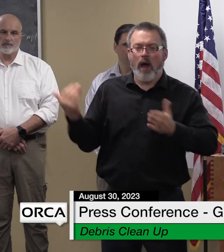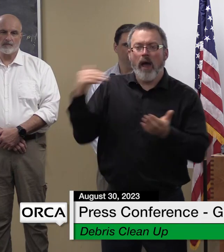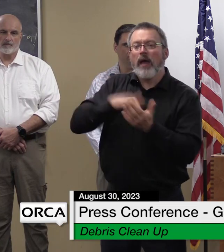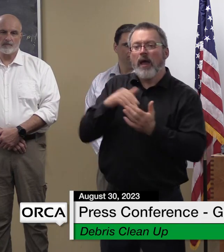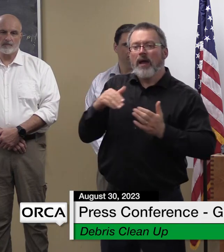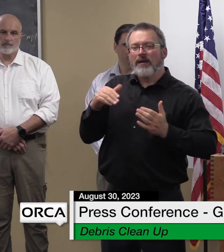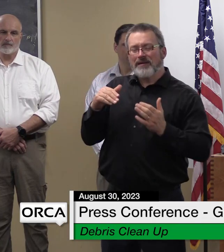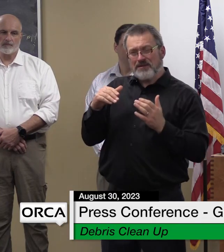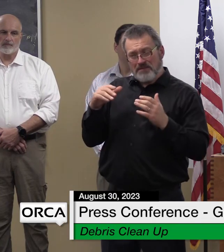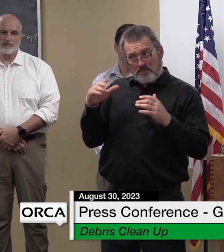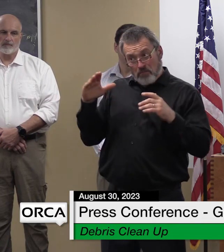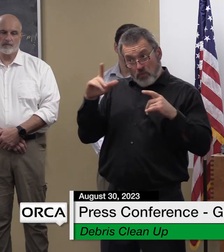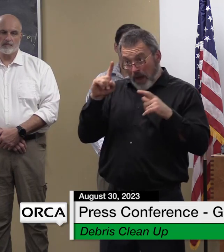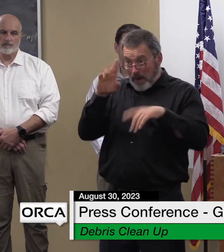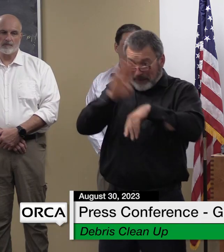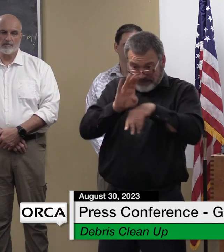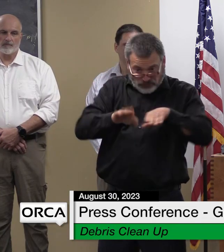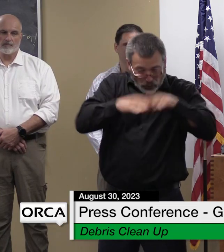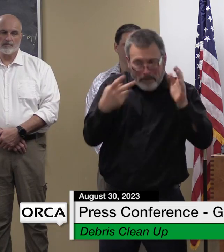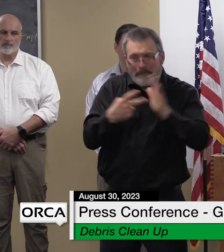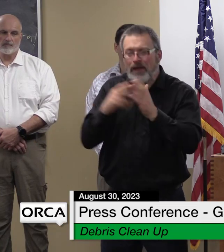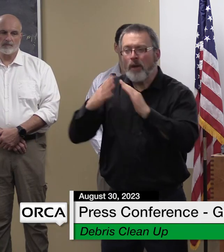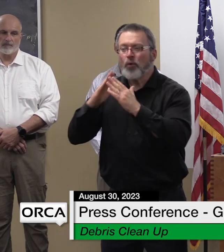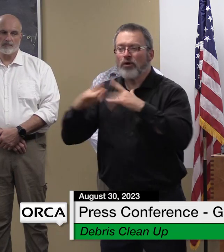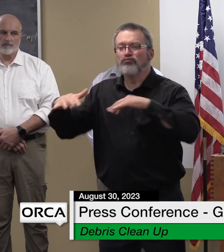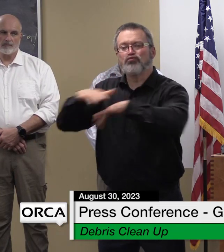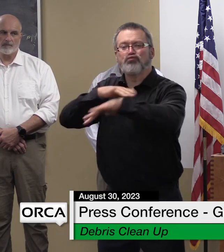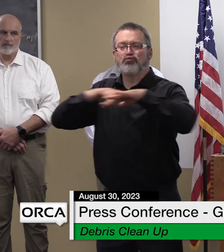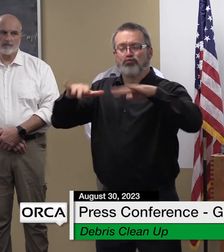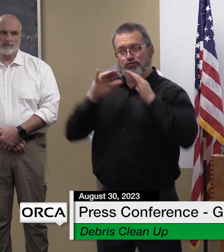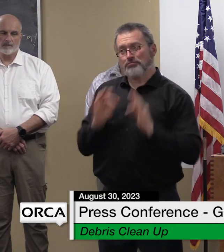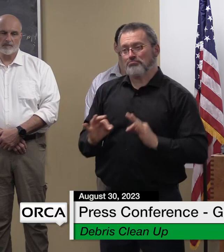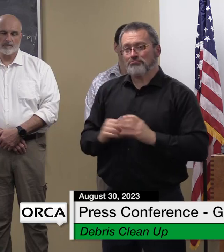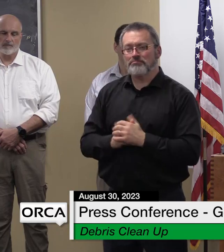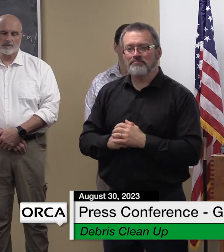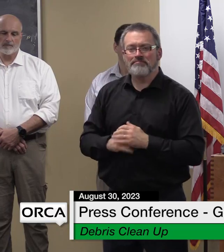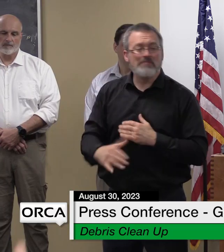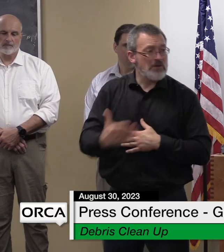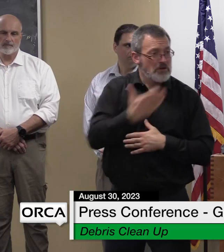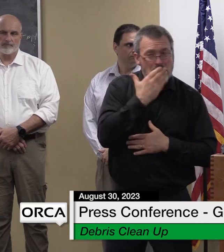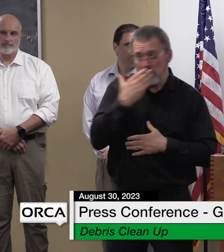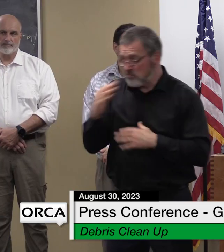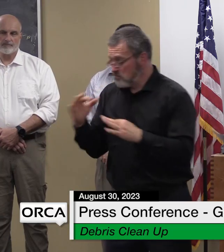vibrancy they were before the storm. So thank you very much. And with that, I think I'm back to the governor.